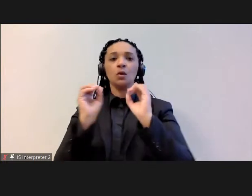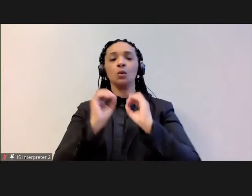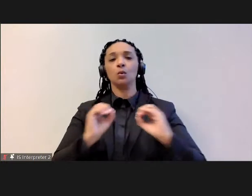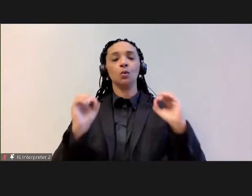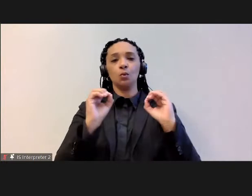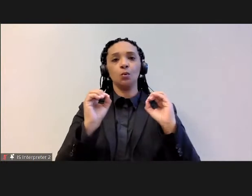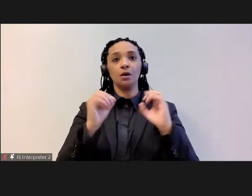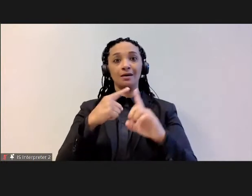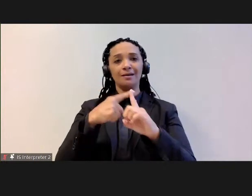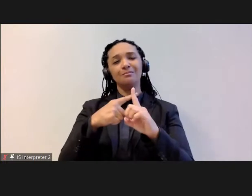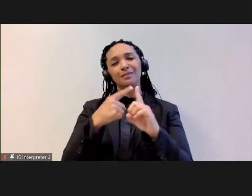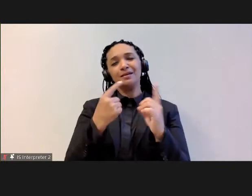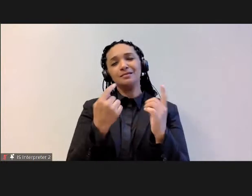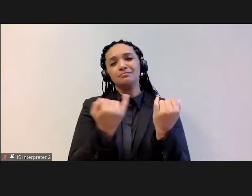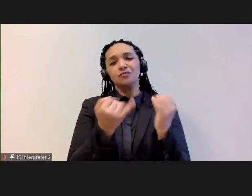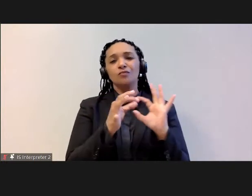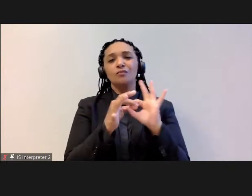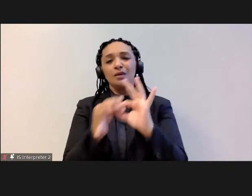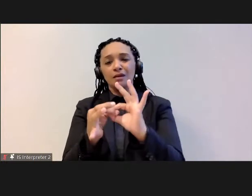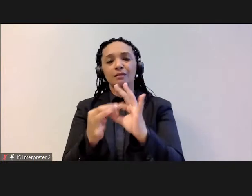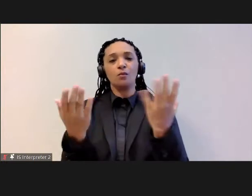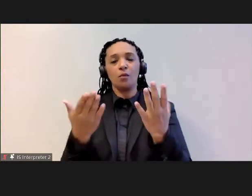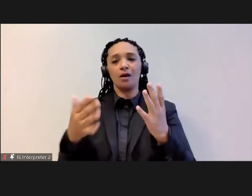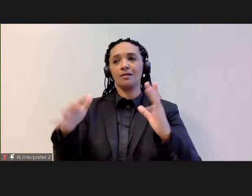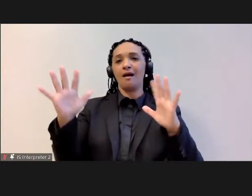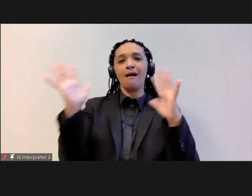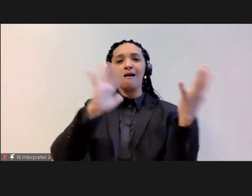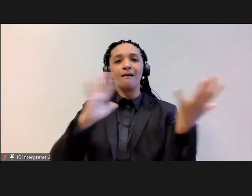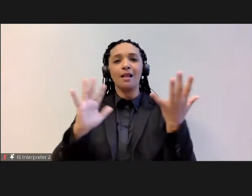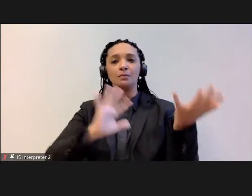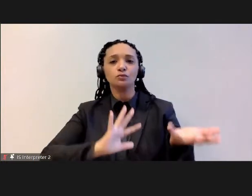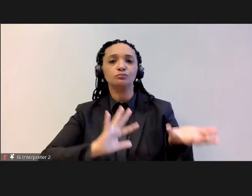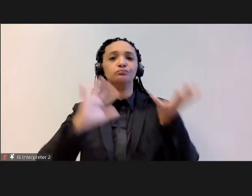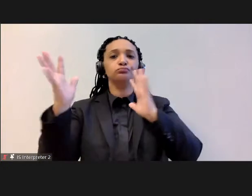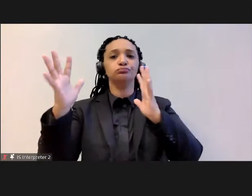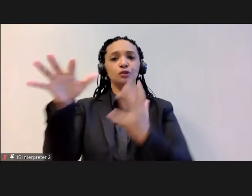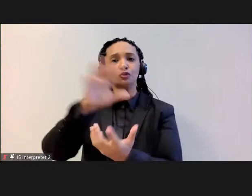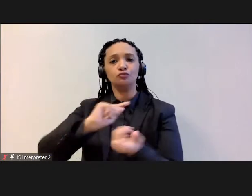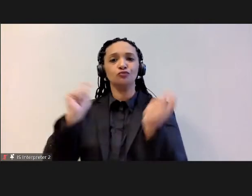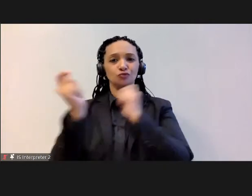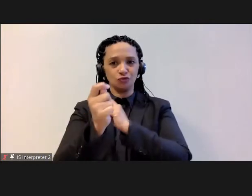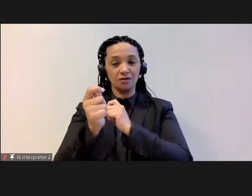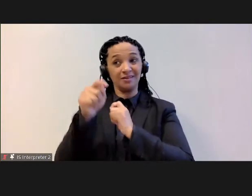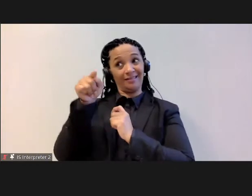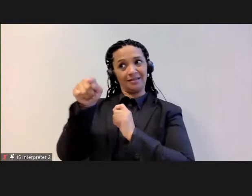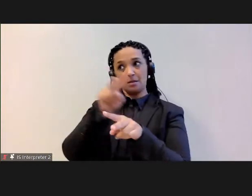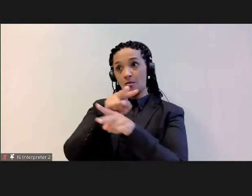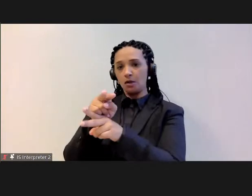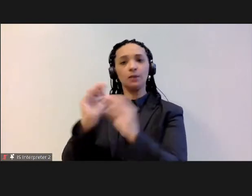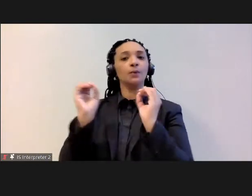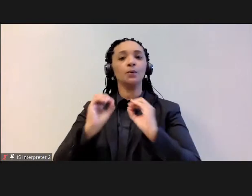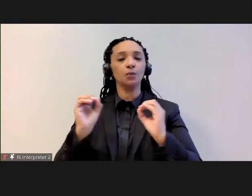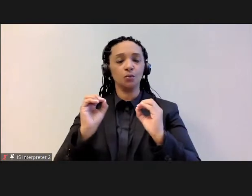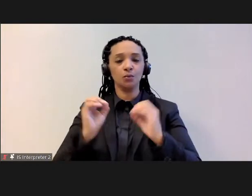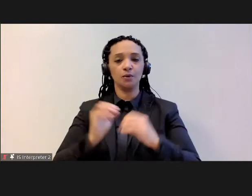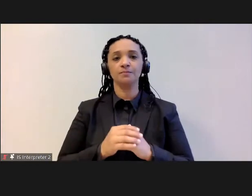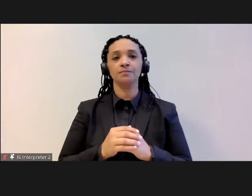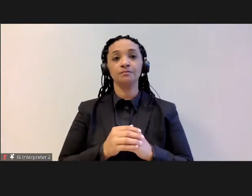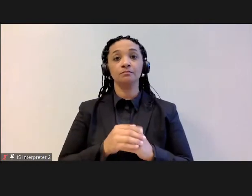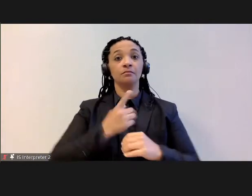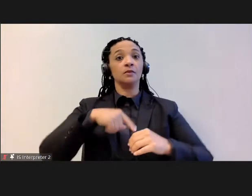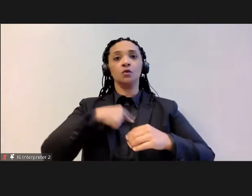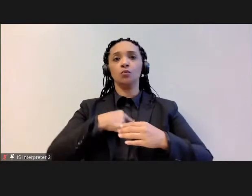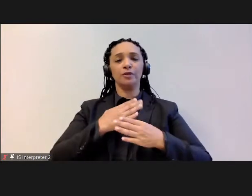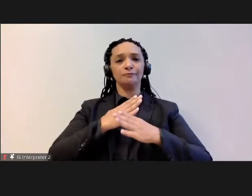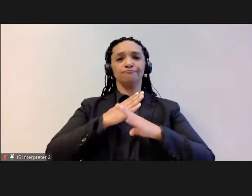specific issues linked to climate change. We also have challenges linked to the organization, the